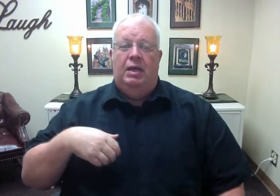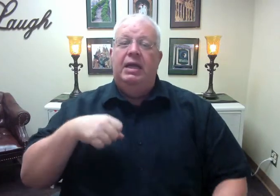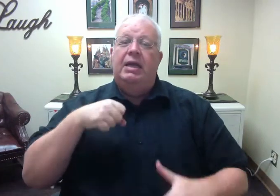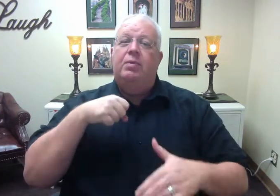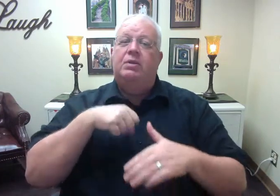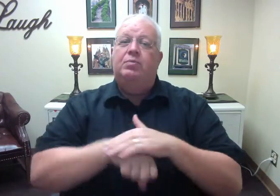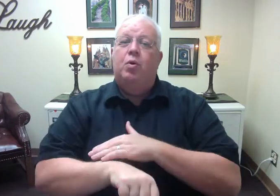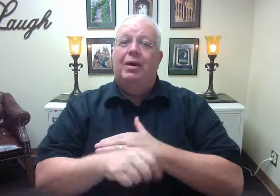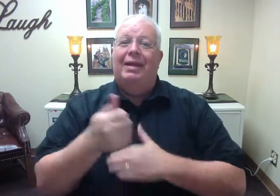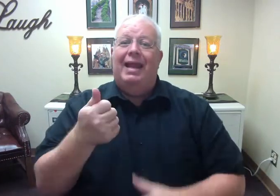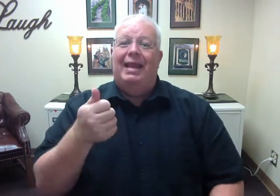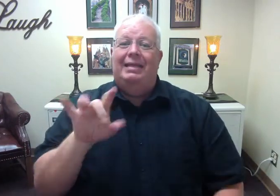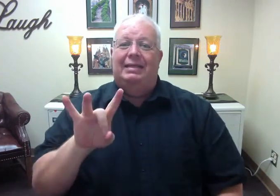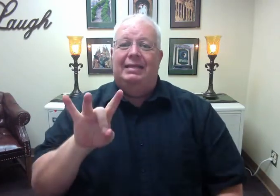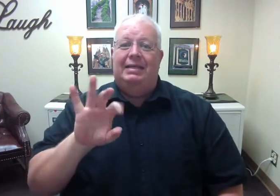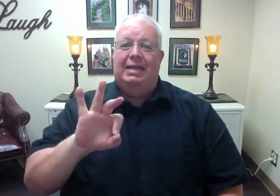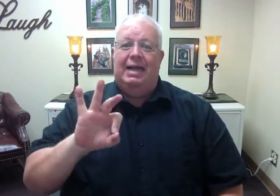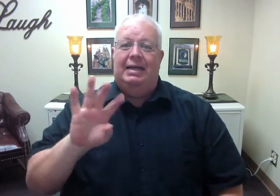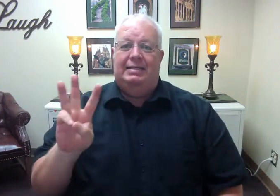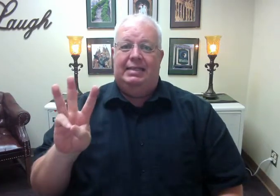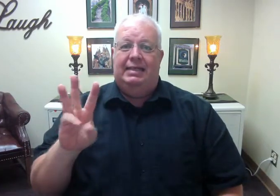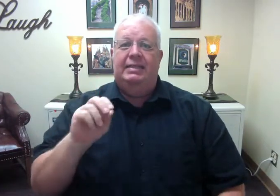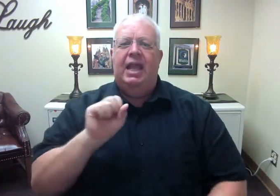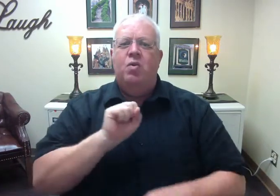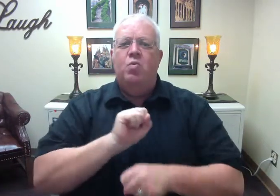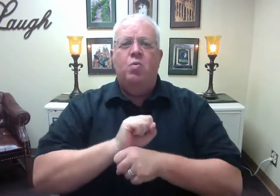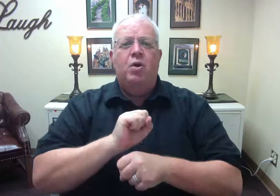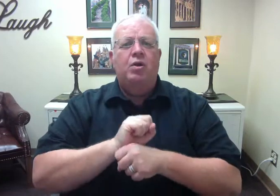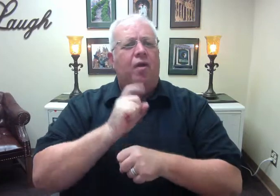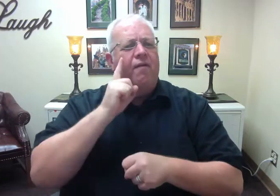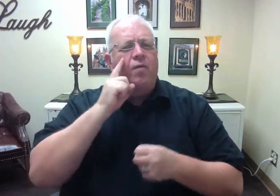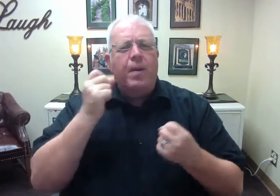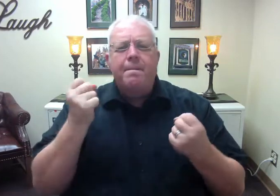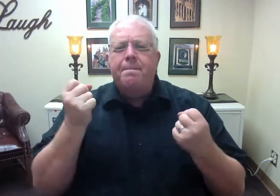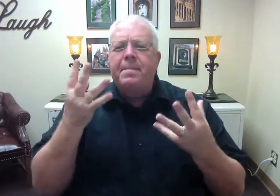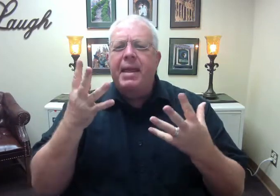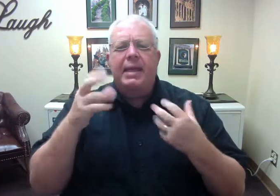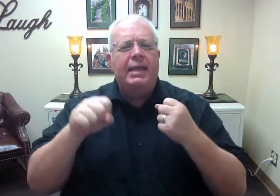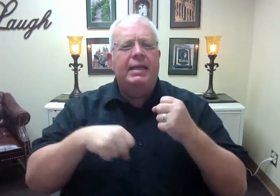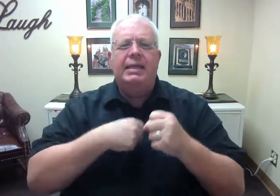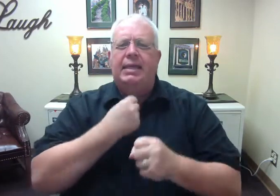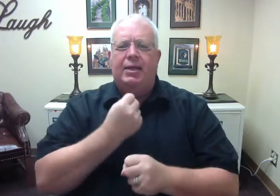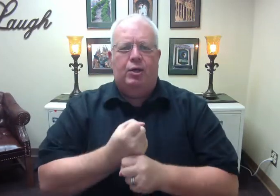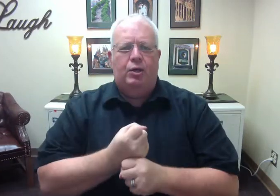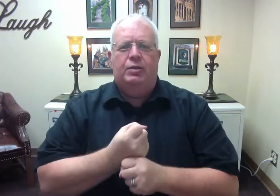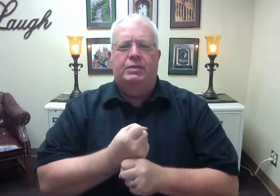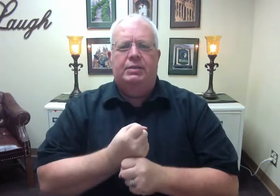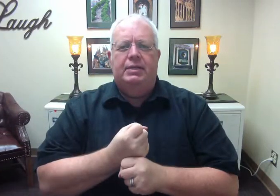worked for many years. He died in the year 1980.